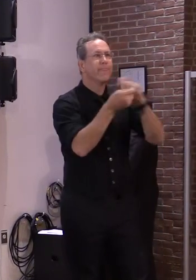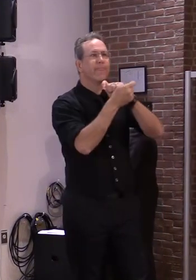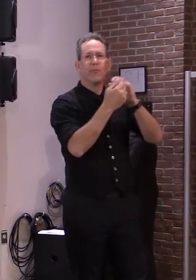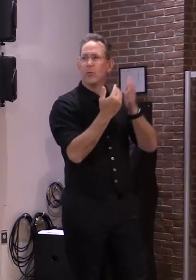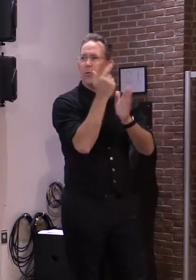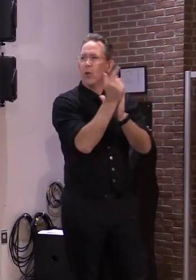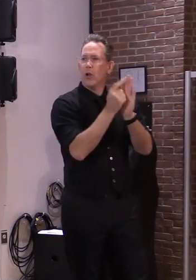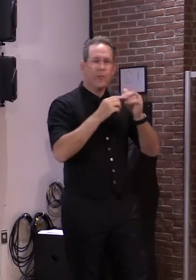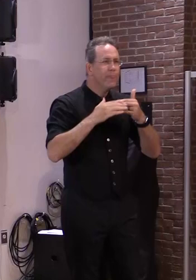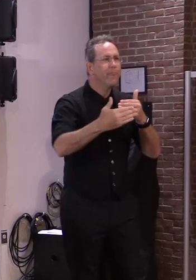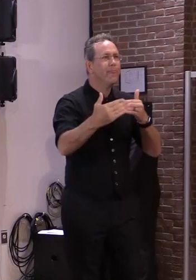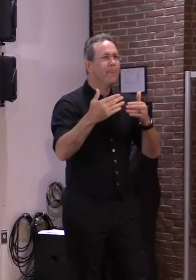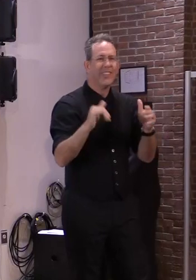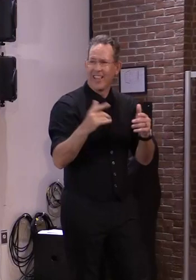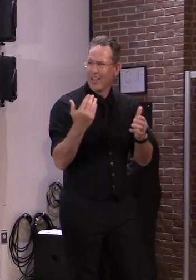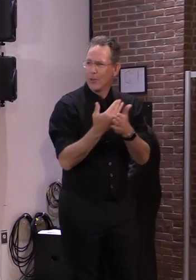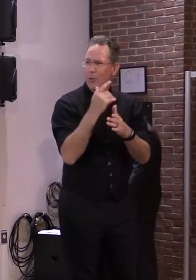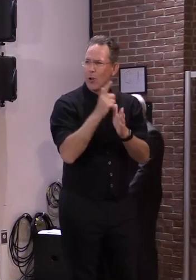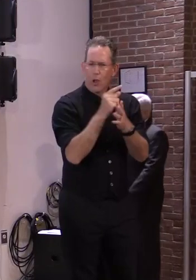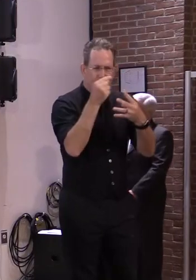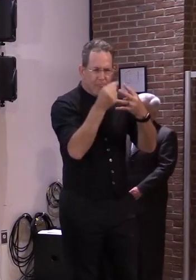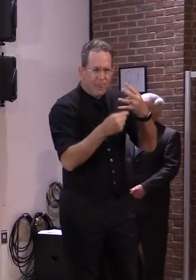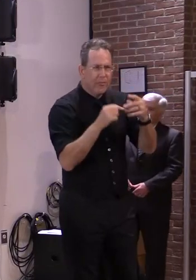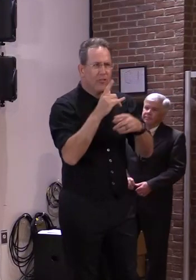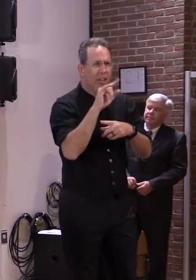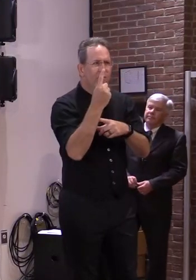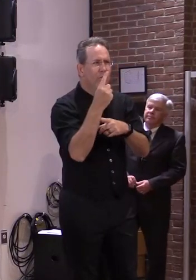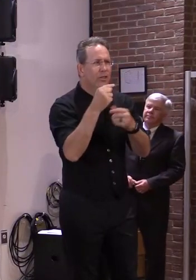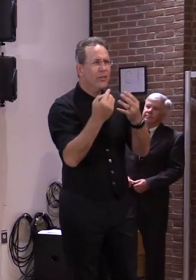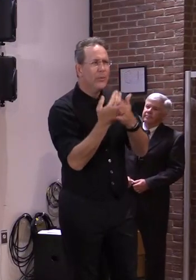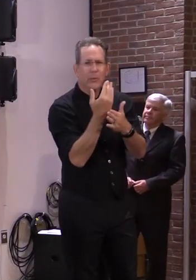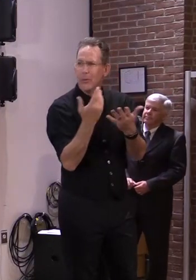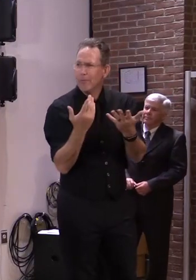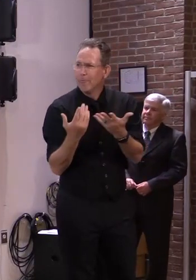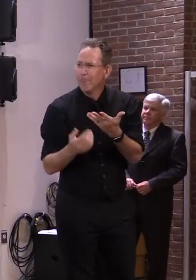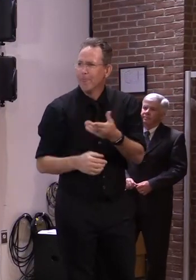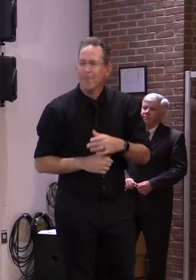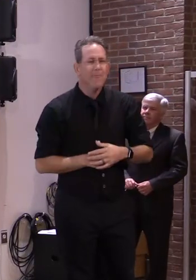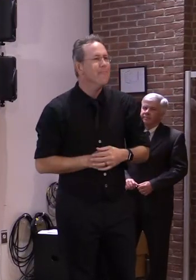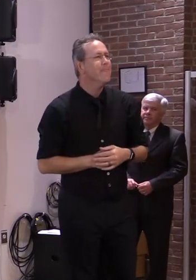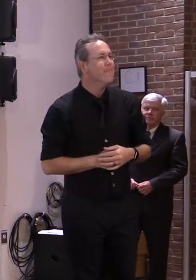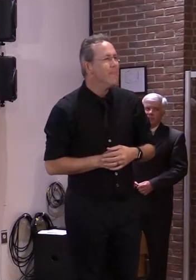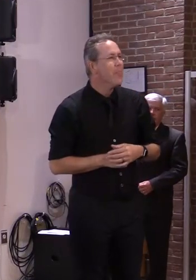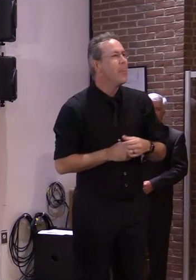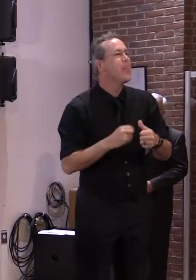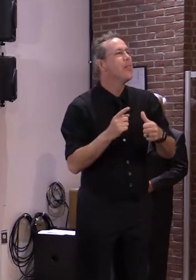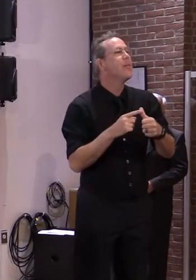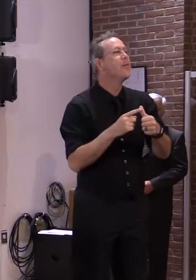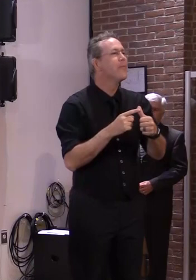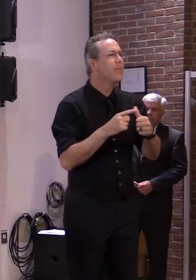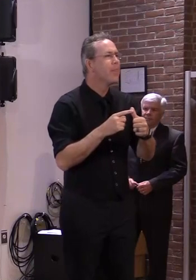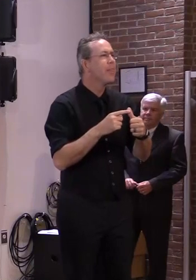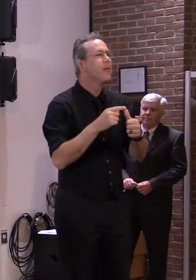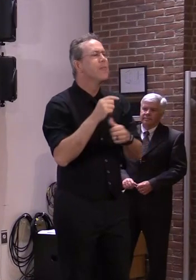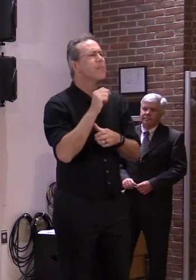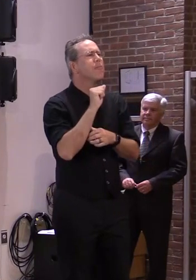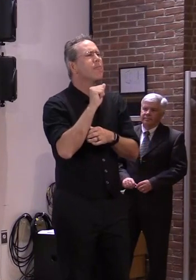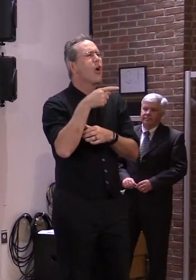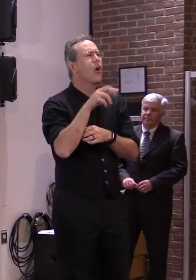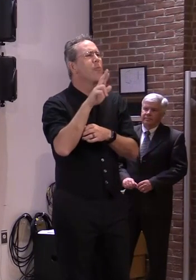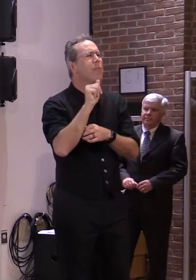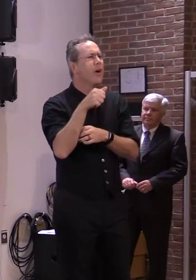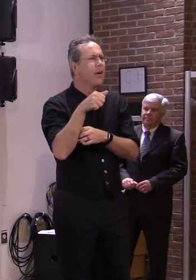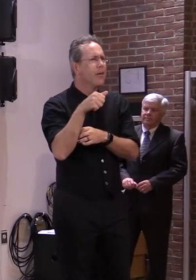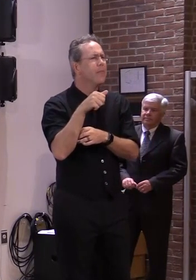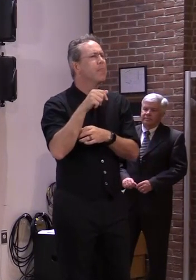going forward from the 1st? Yeah, I think all the ARPA money and what that means in terms of whether